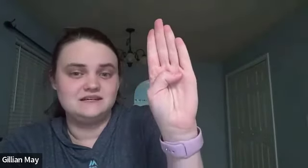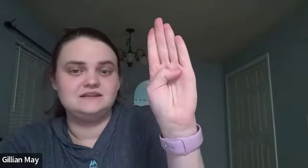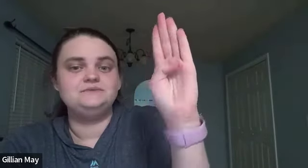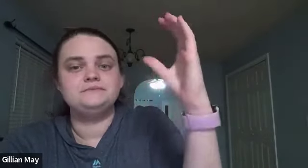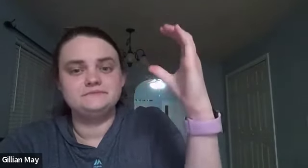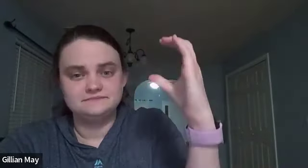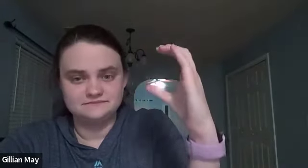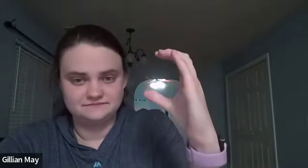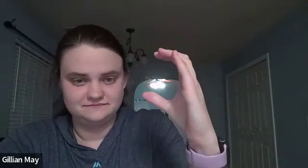C,